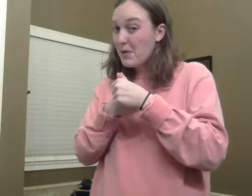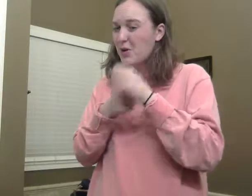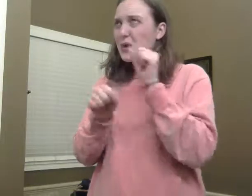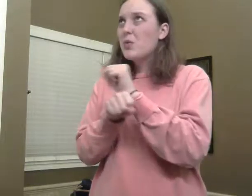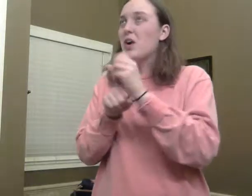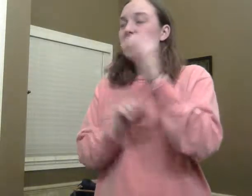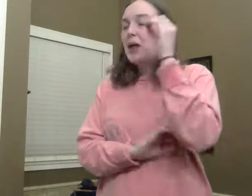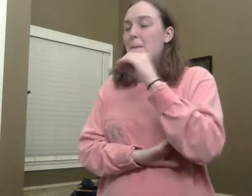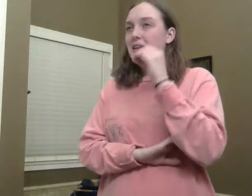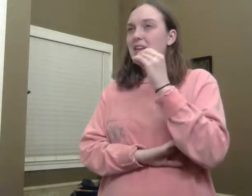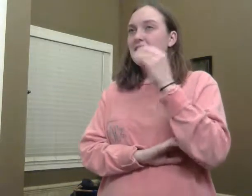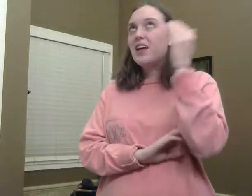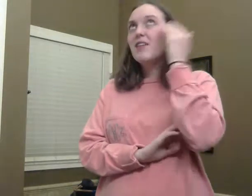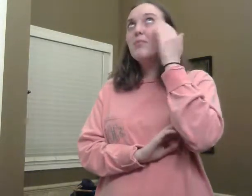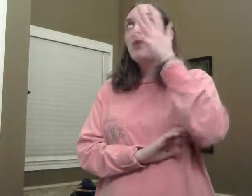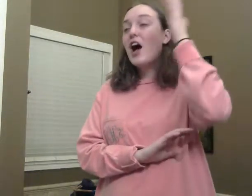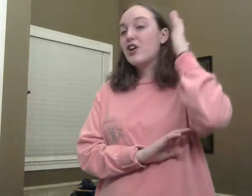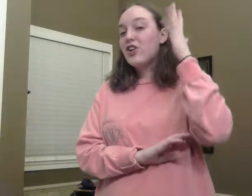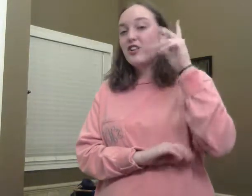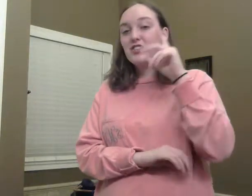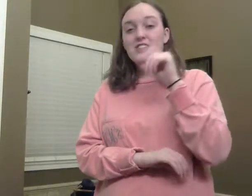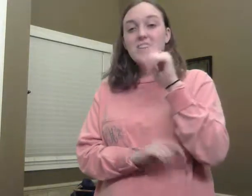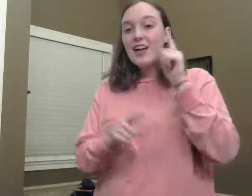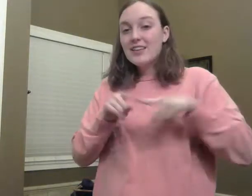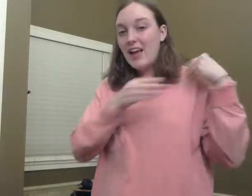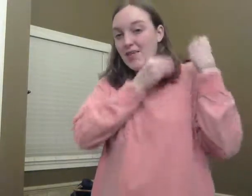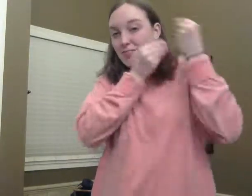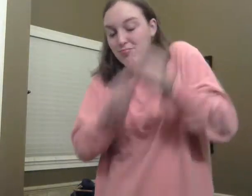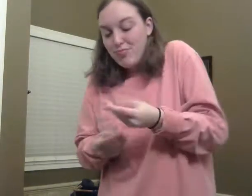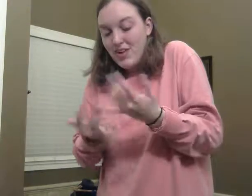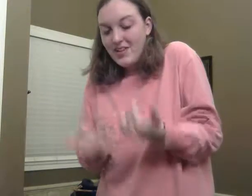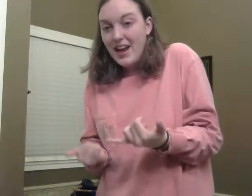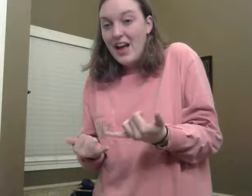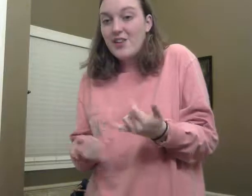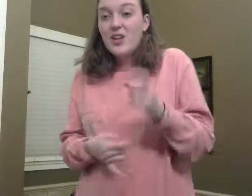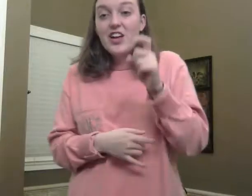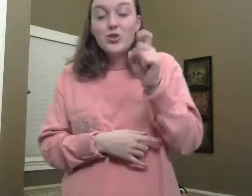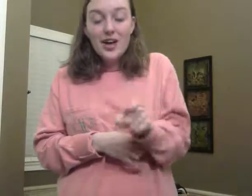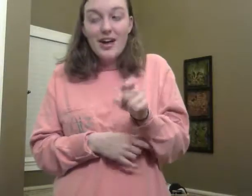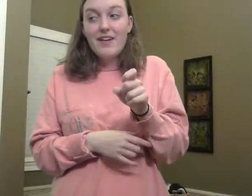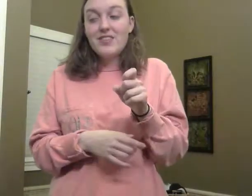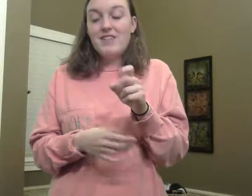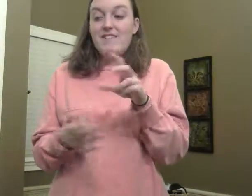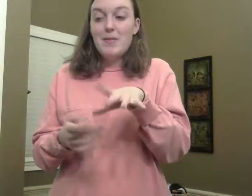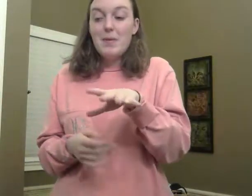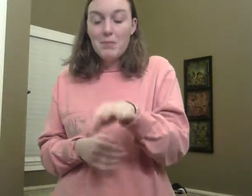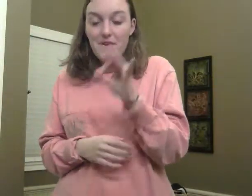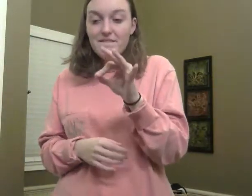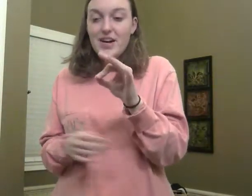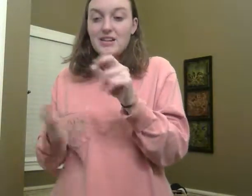our prior knowledge. We can't bring any of that to the text. So you have to be able to find it in that passage to highlight it. It says